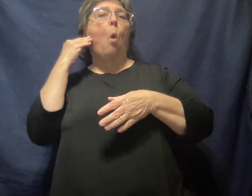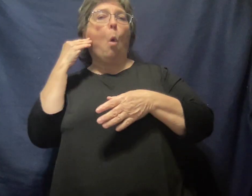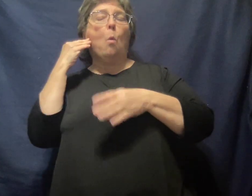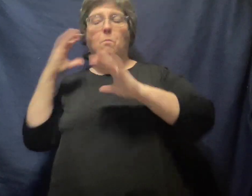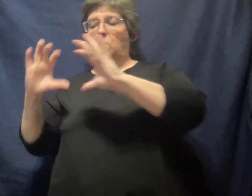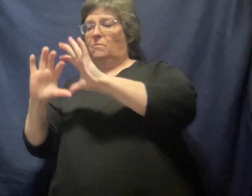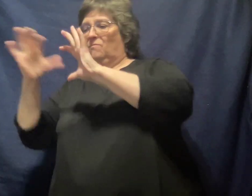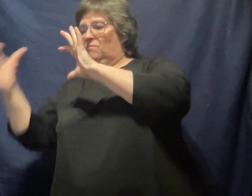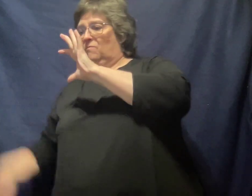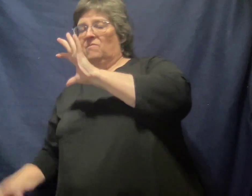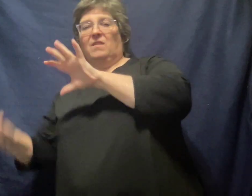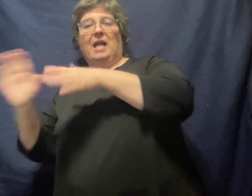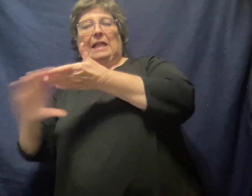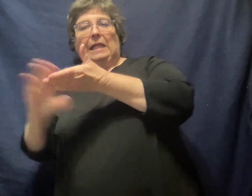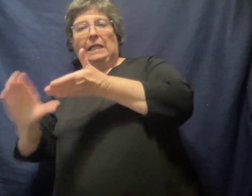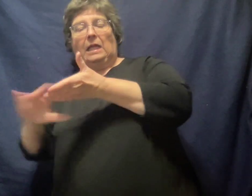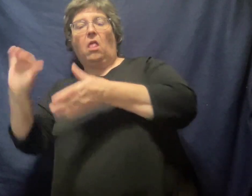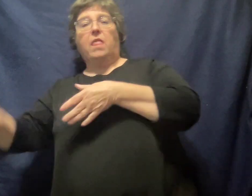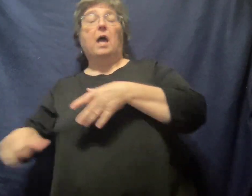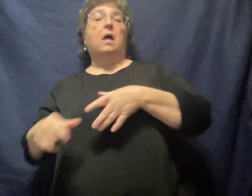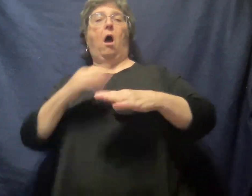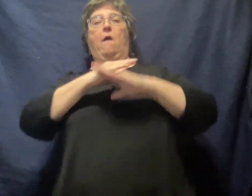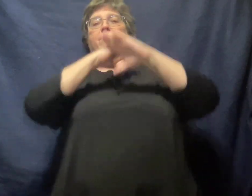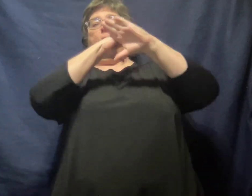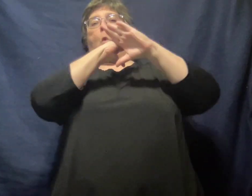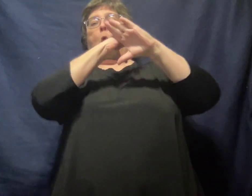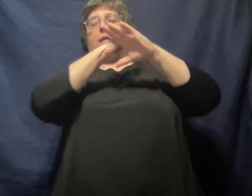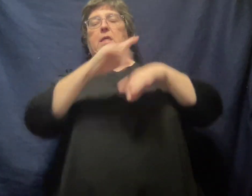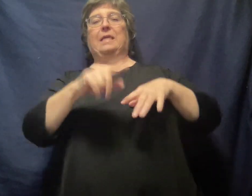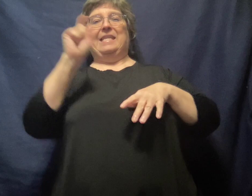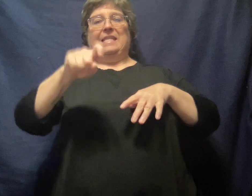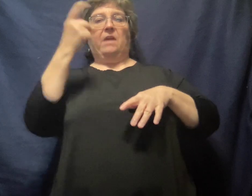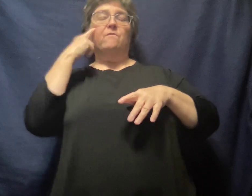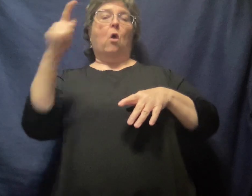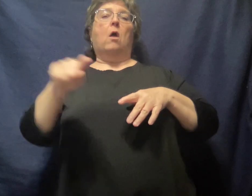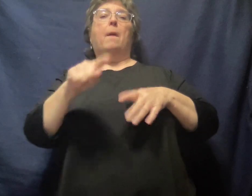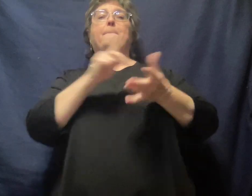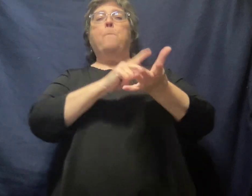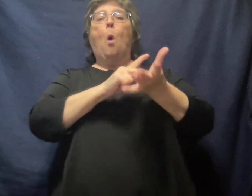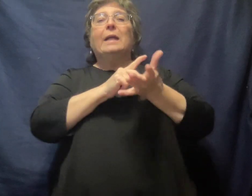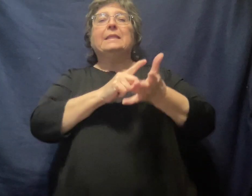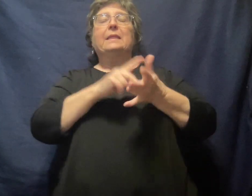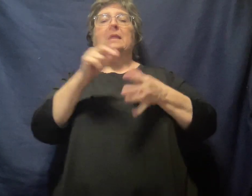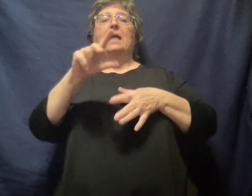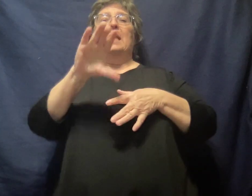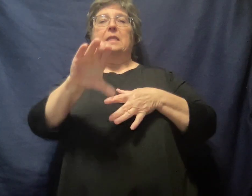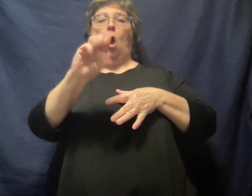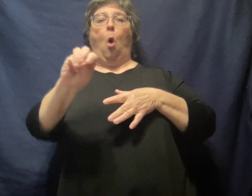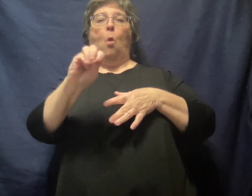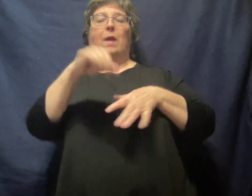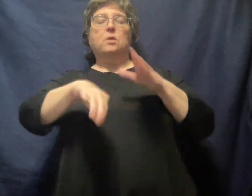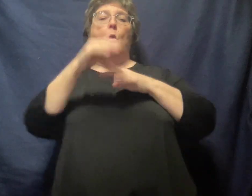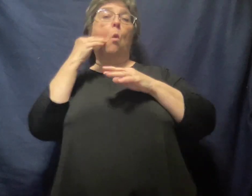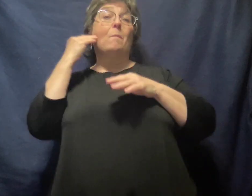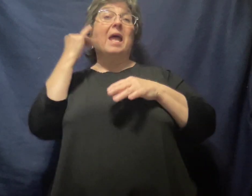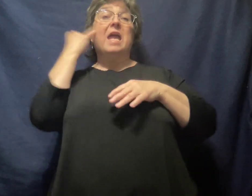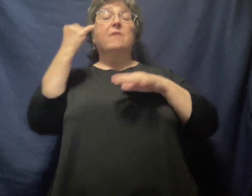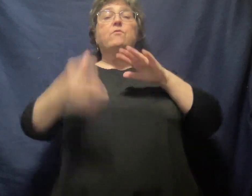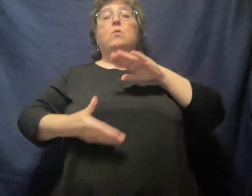can avoid any undue need for carbon monoxide in your home. Also, if you have to use a generator because you lose